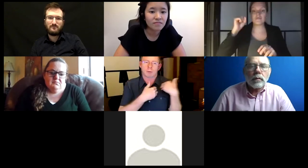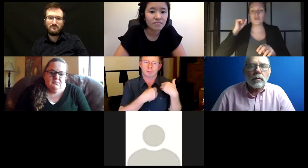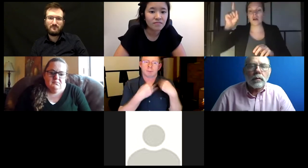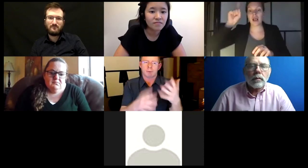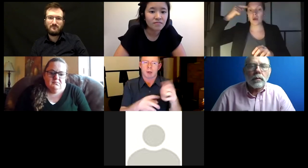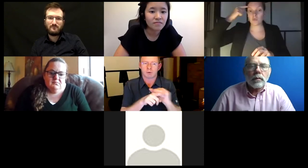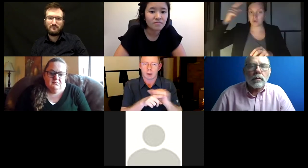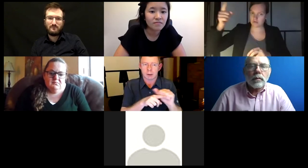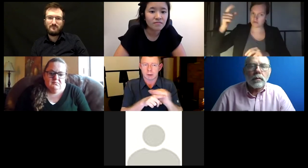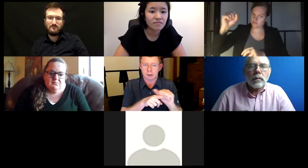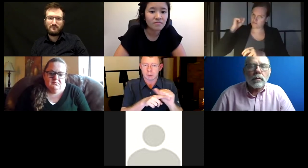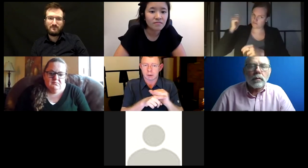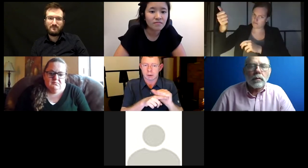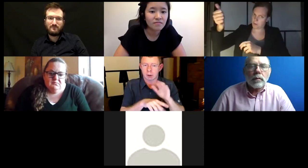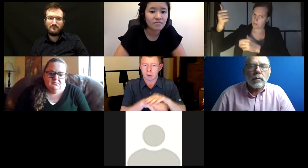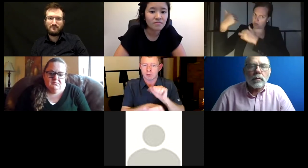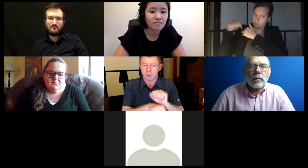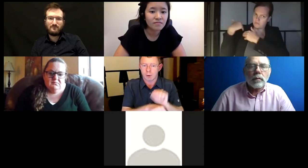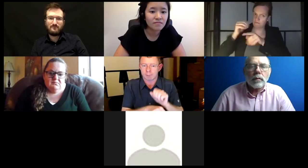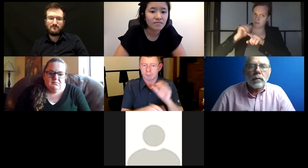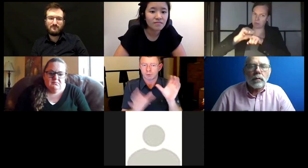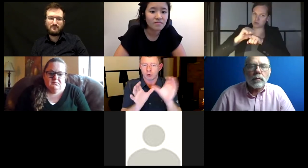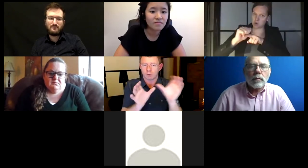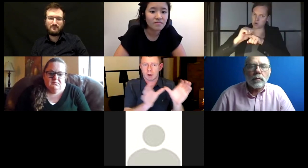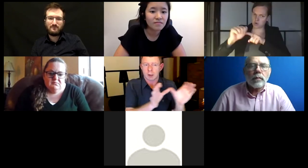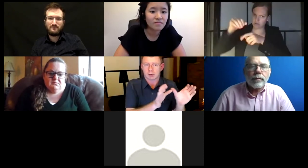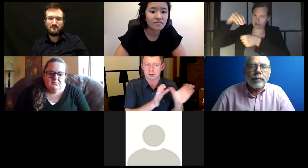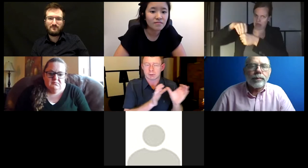certifications? Employers are